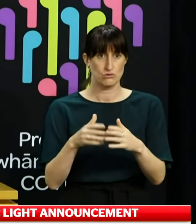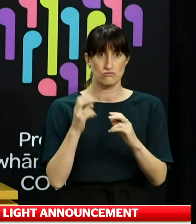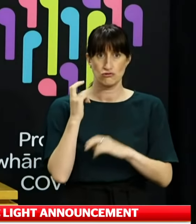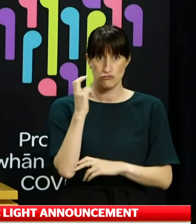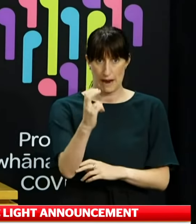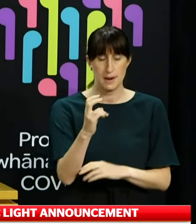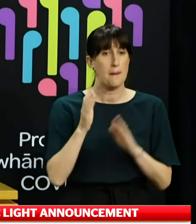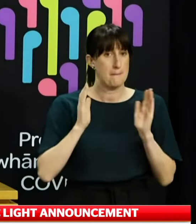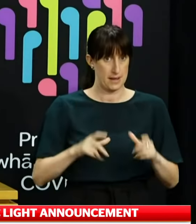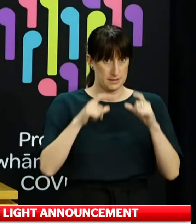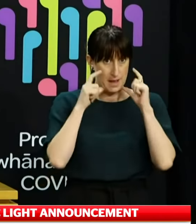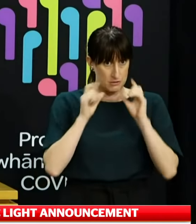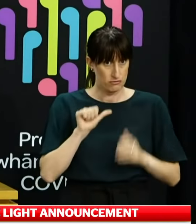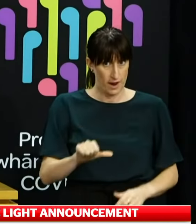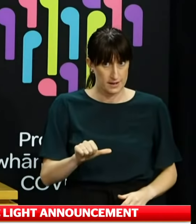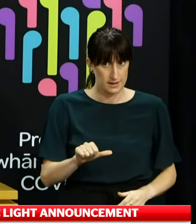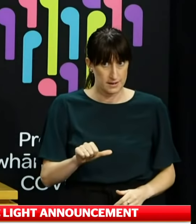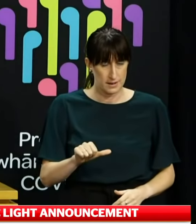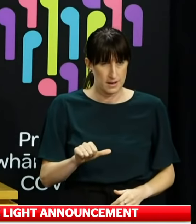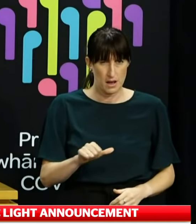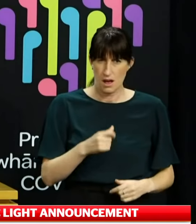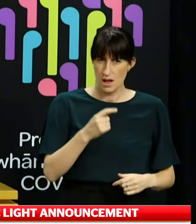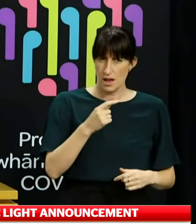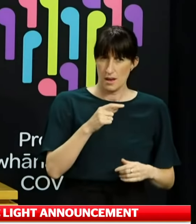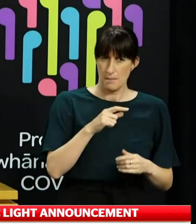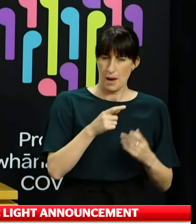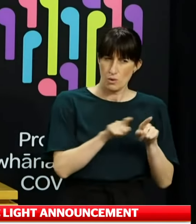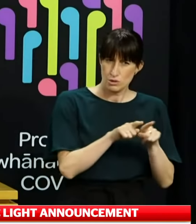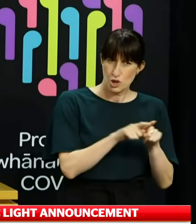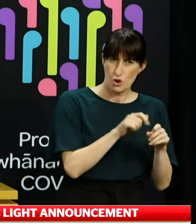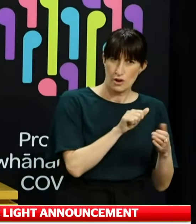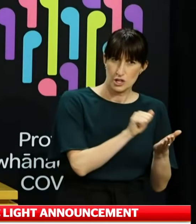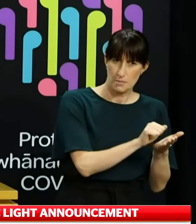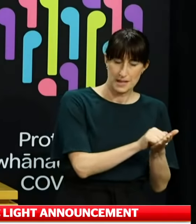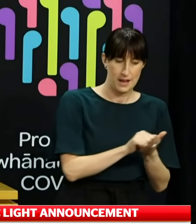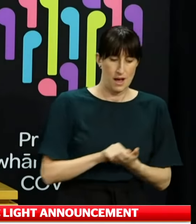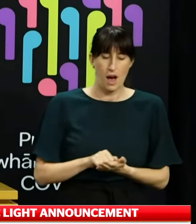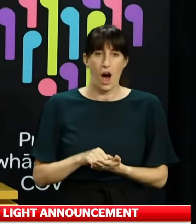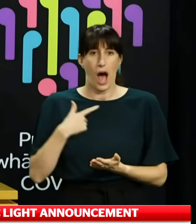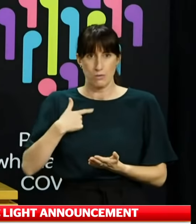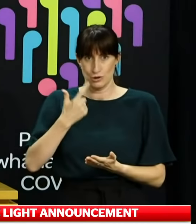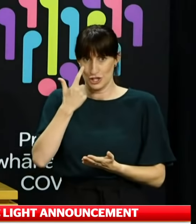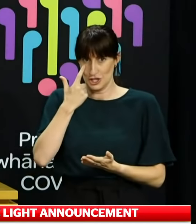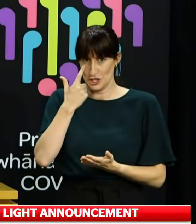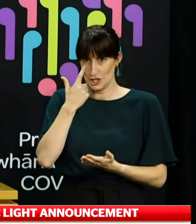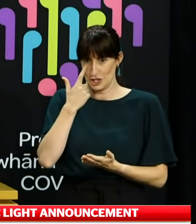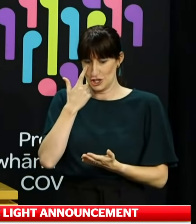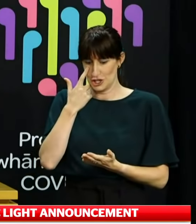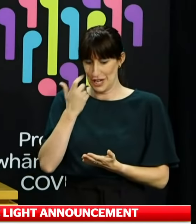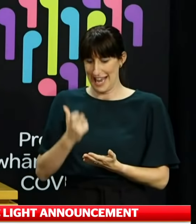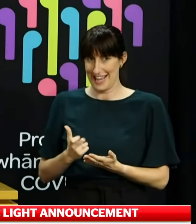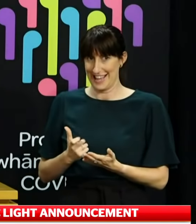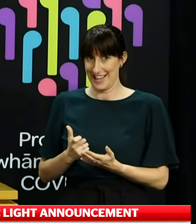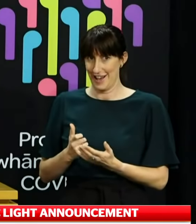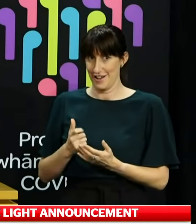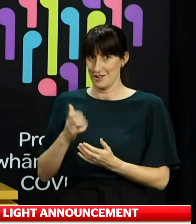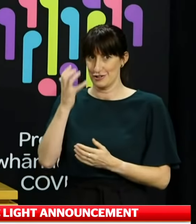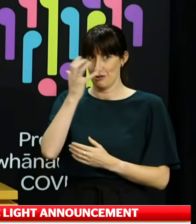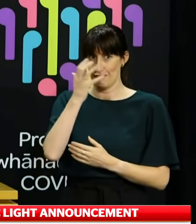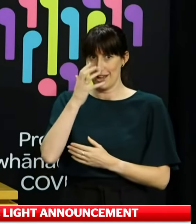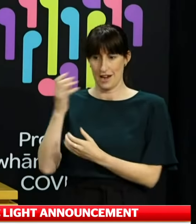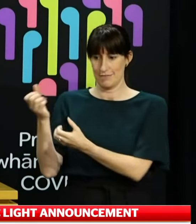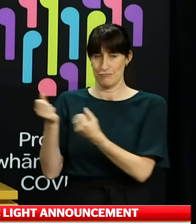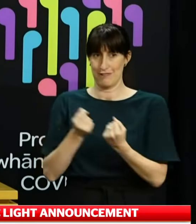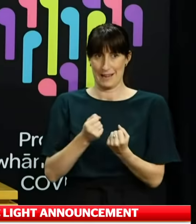be corrected, but I thought it was still in retail as well. Let me just triple check that I'm correct, and I'll come back to you on that in a moment. Sorry, I just didn't bring